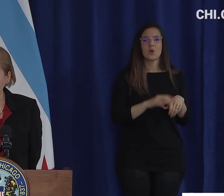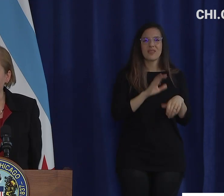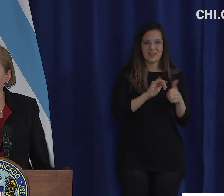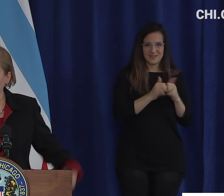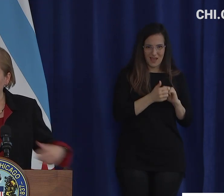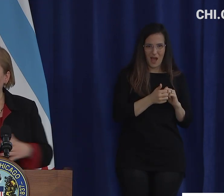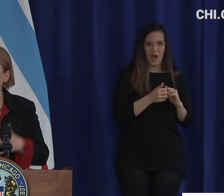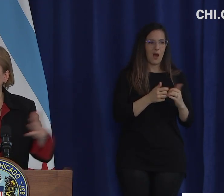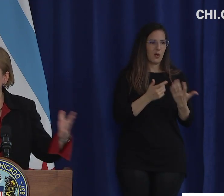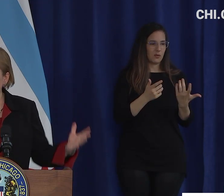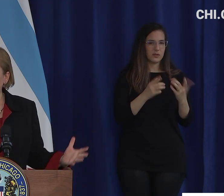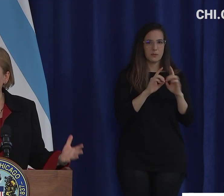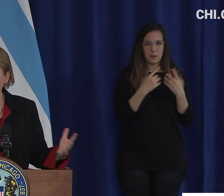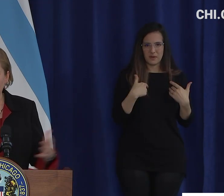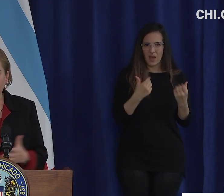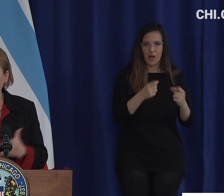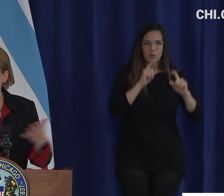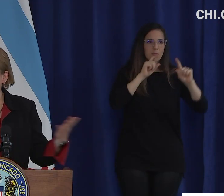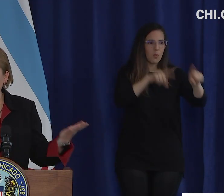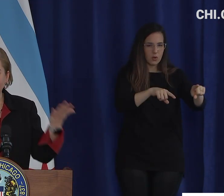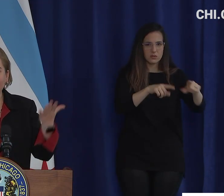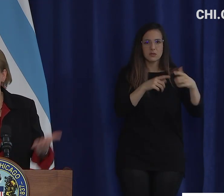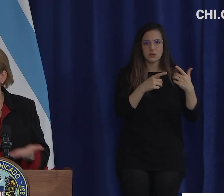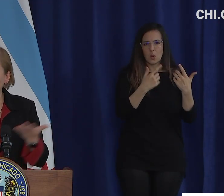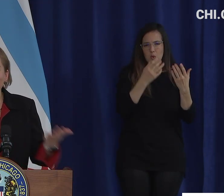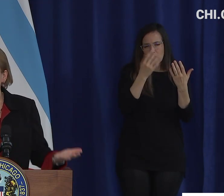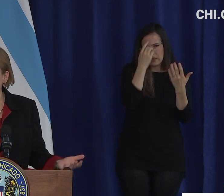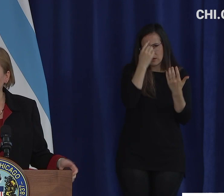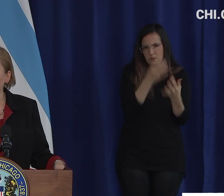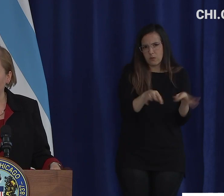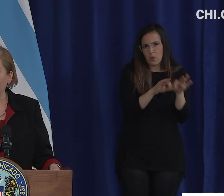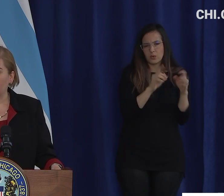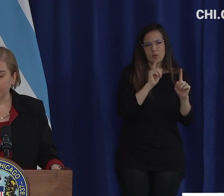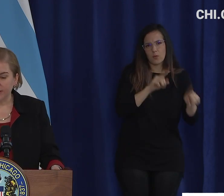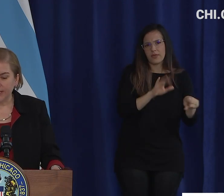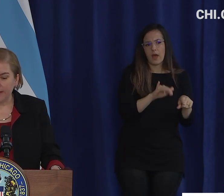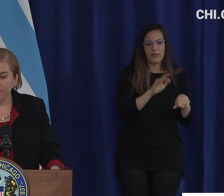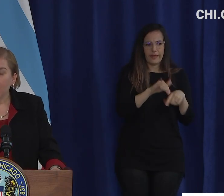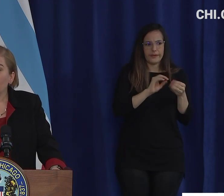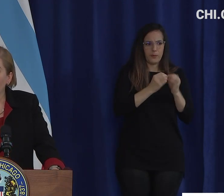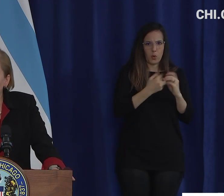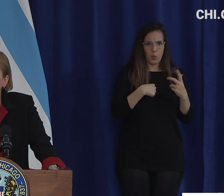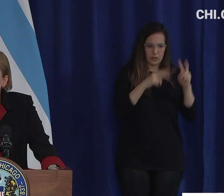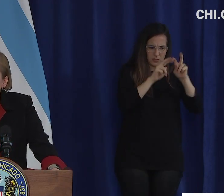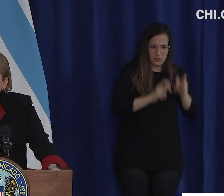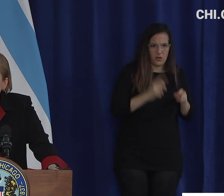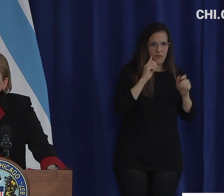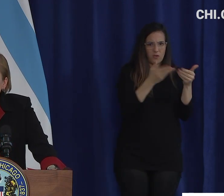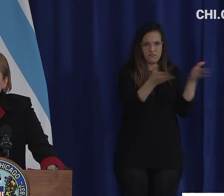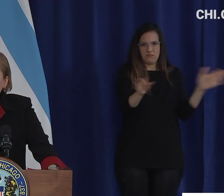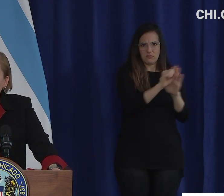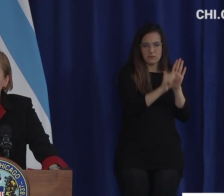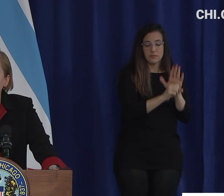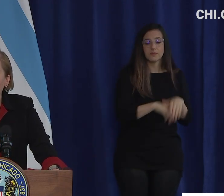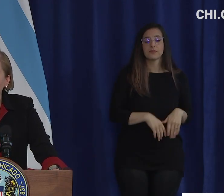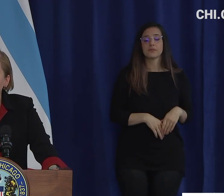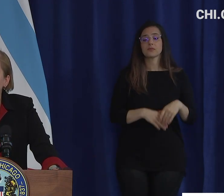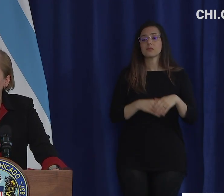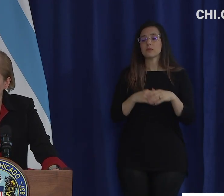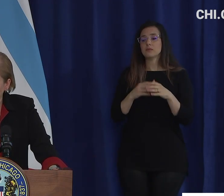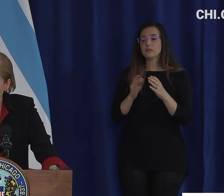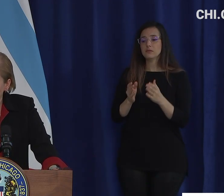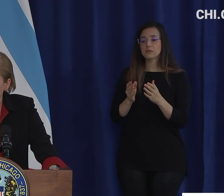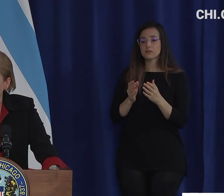and tests, and so we felt that it was important to report that because those are the numbers that we look at across the state. Where we are looking at